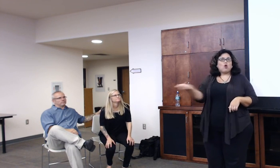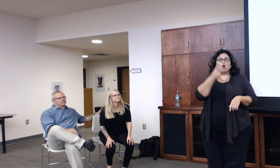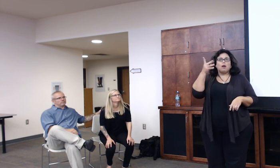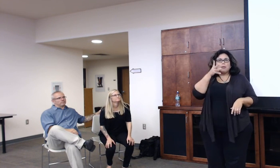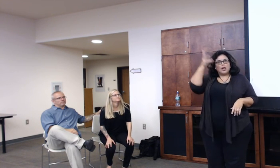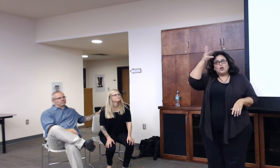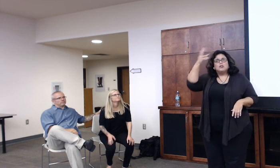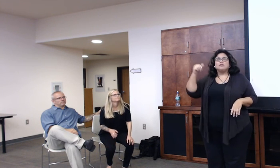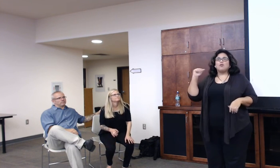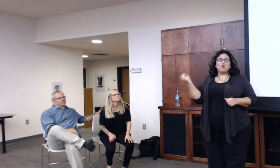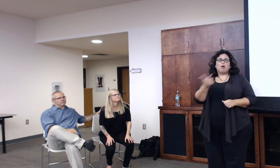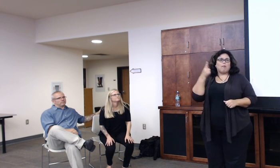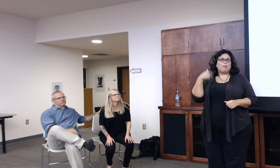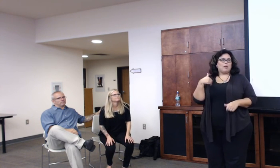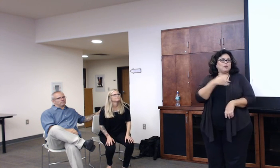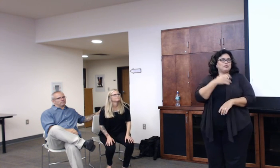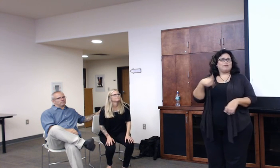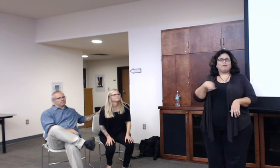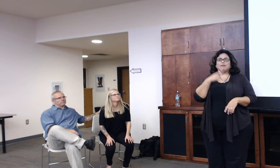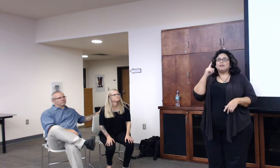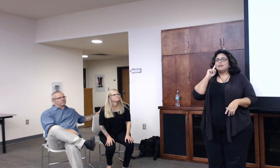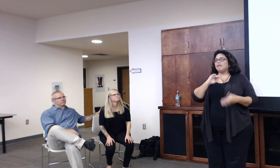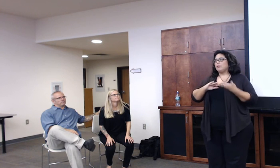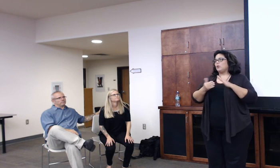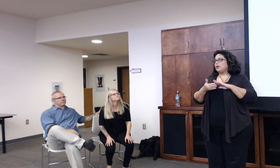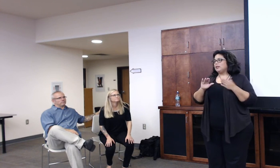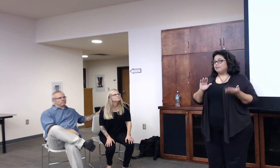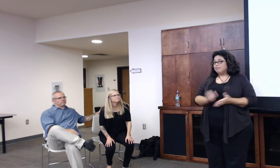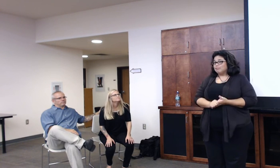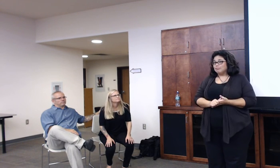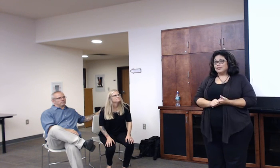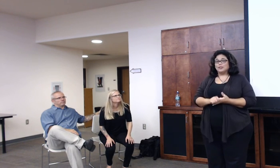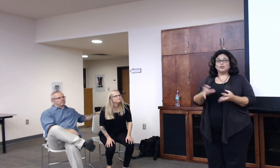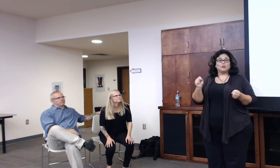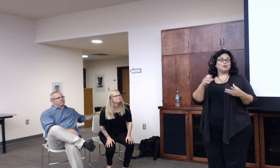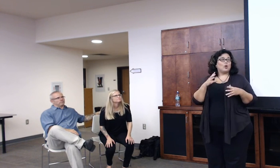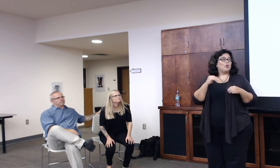And invaluable for parents, for all of us that are within the deaf community.